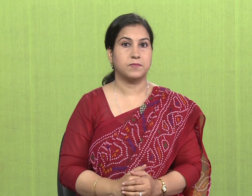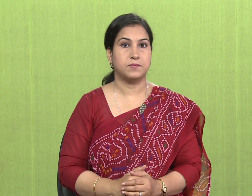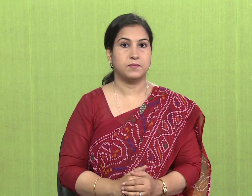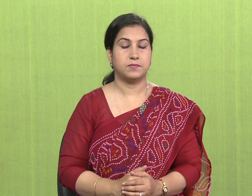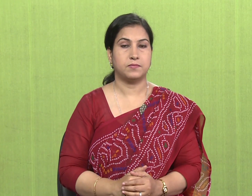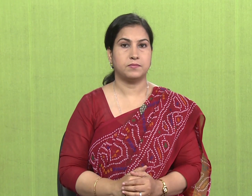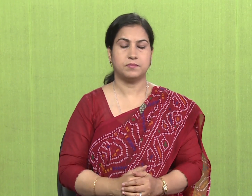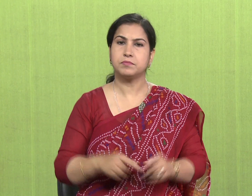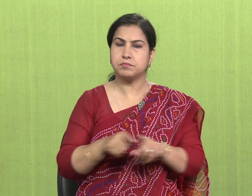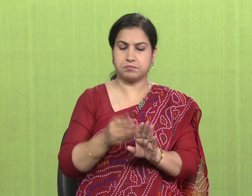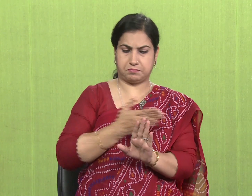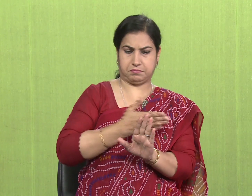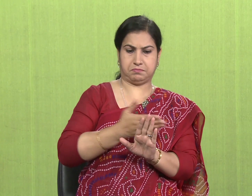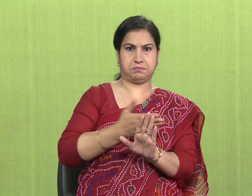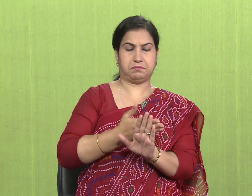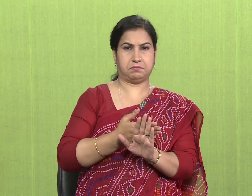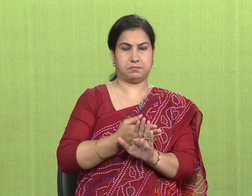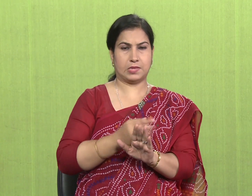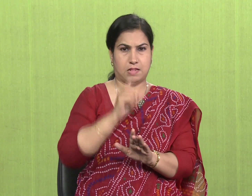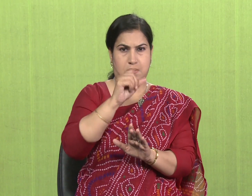In recent decades,